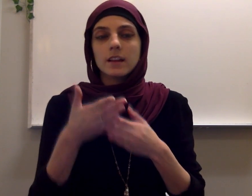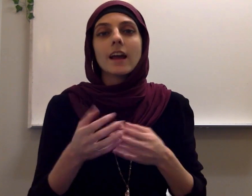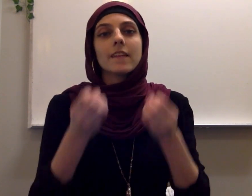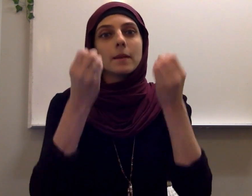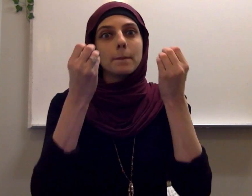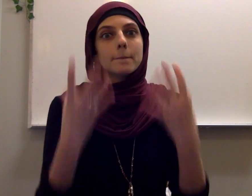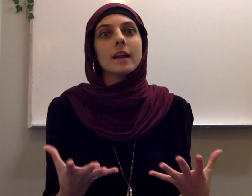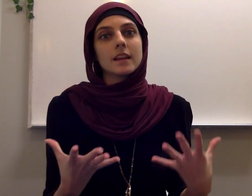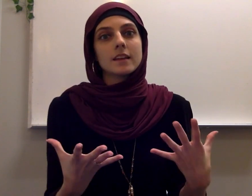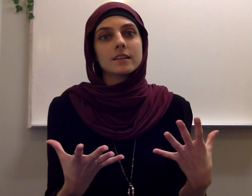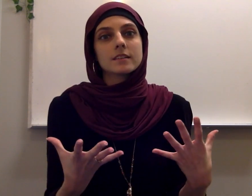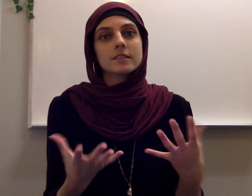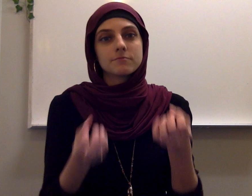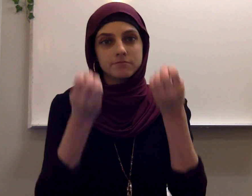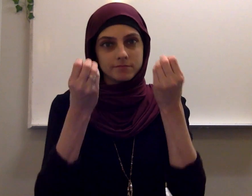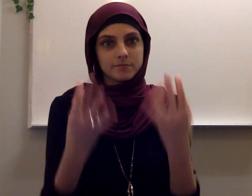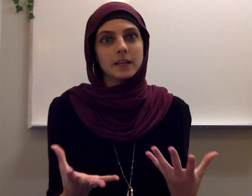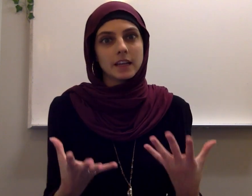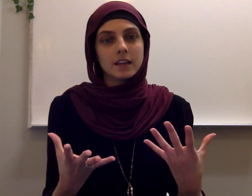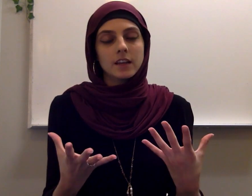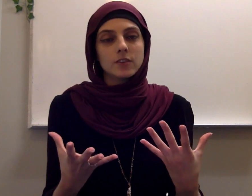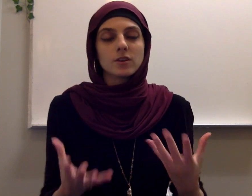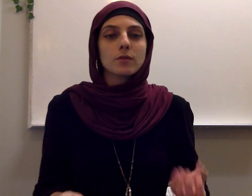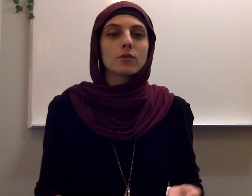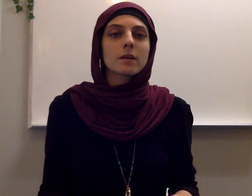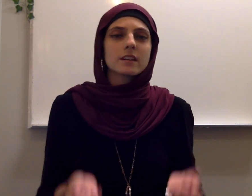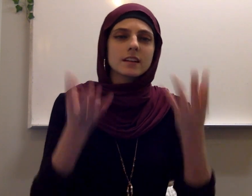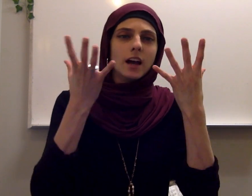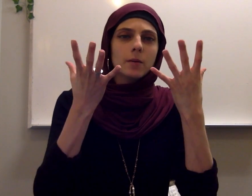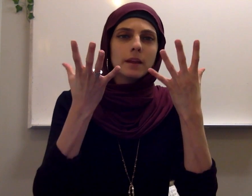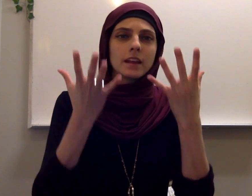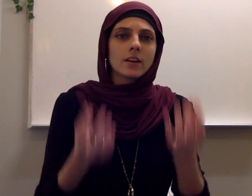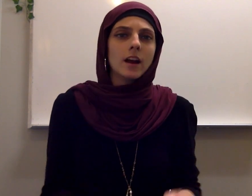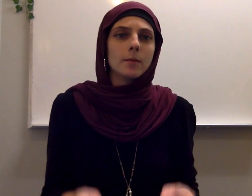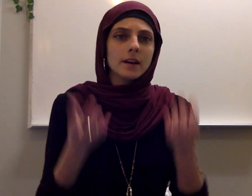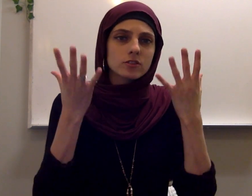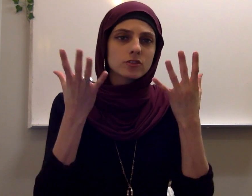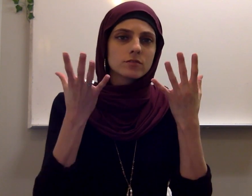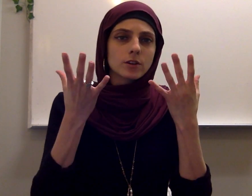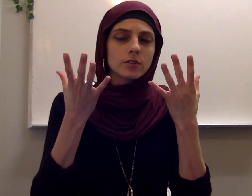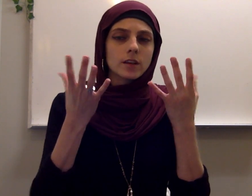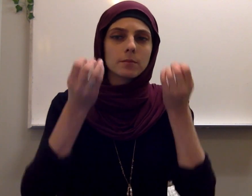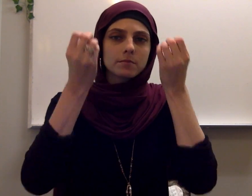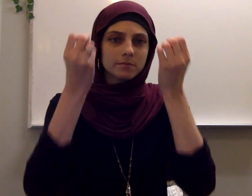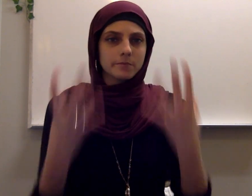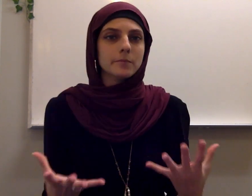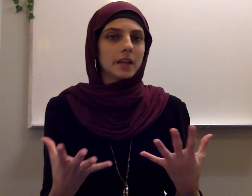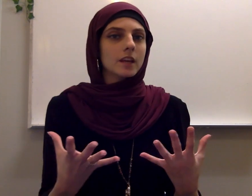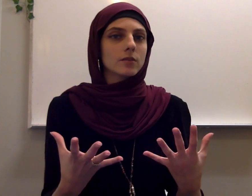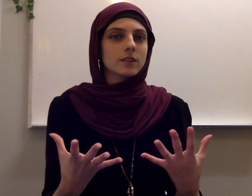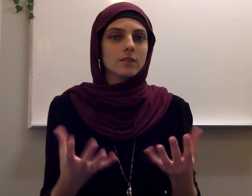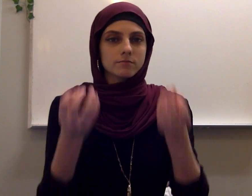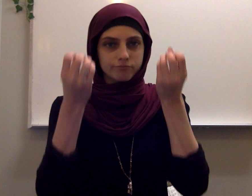And then many. So before we learned how many or how much goes up, many goes down.